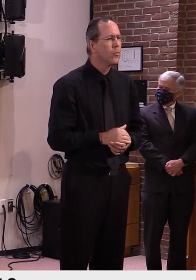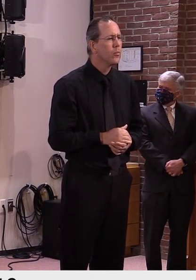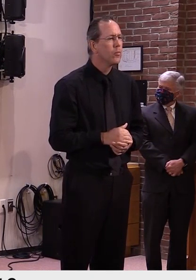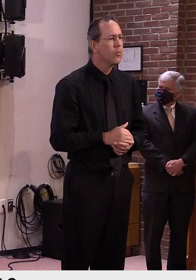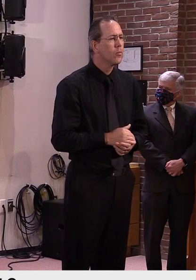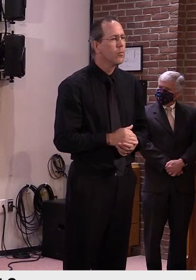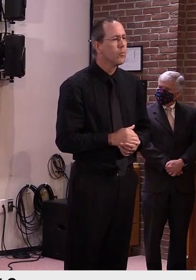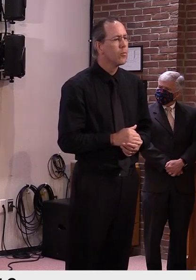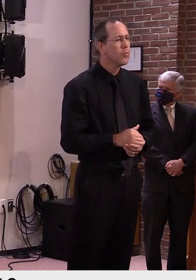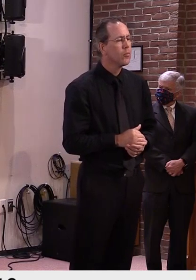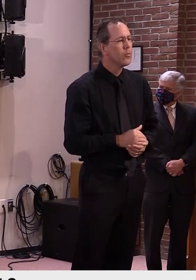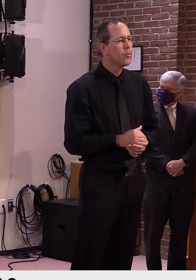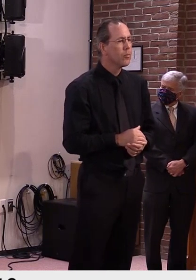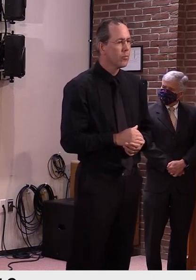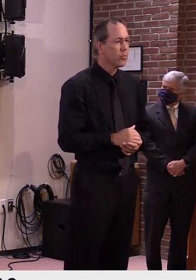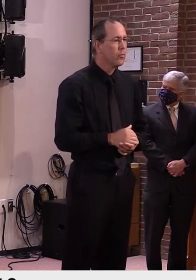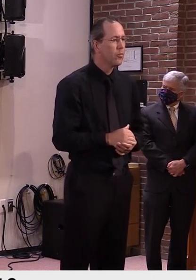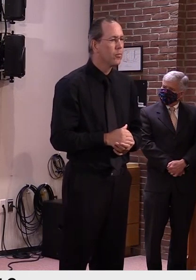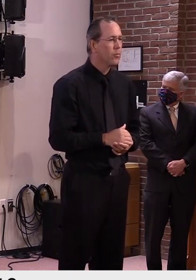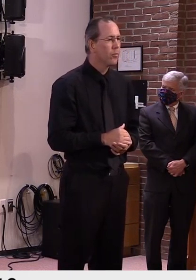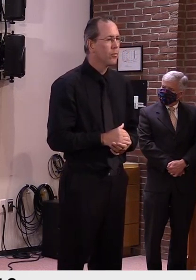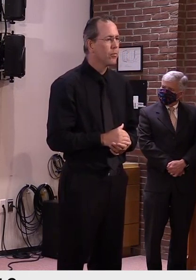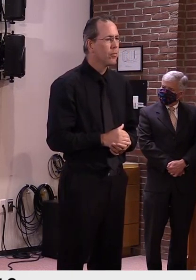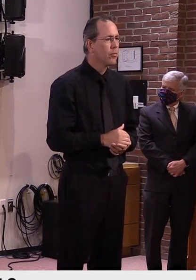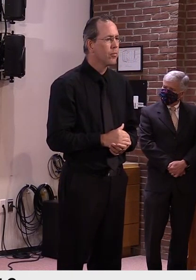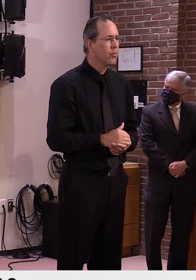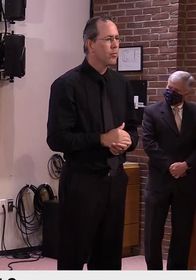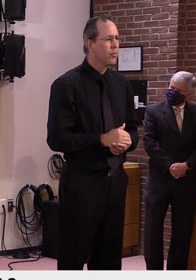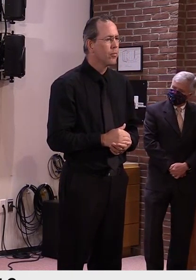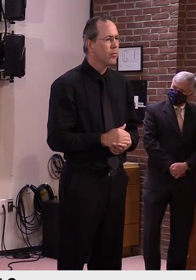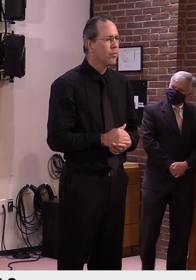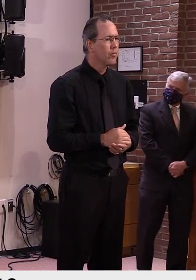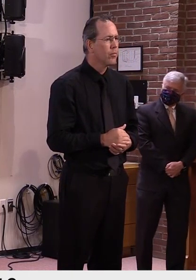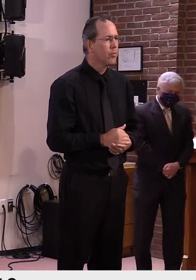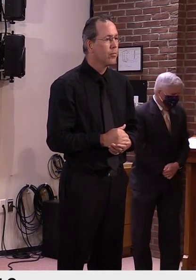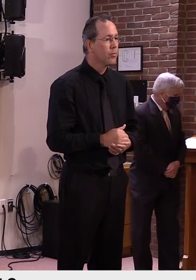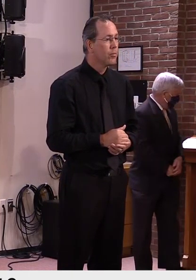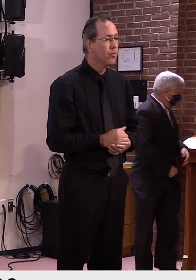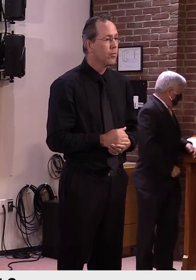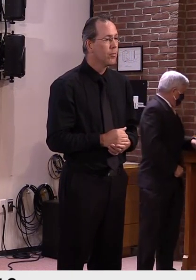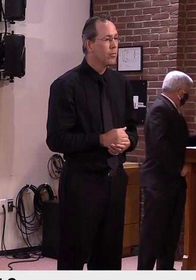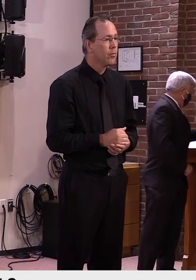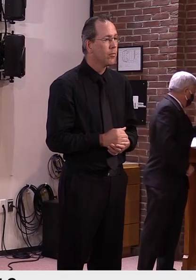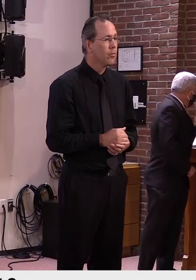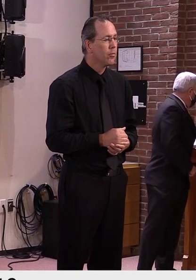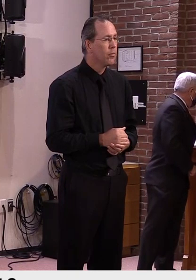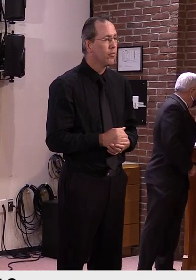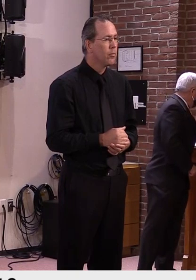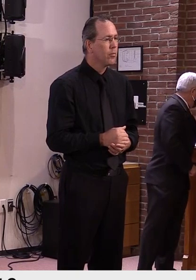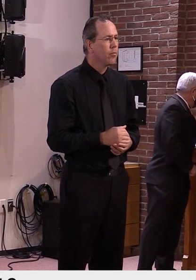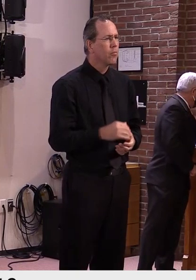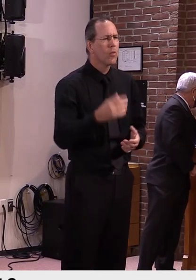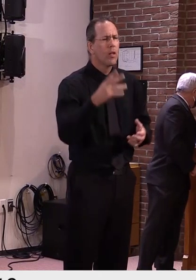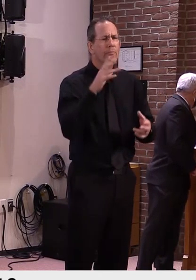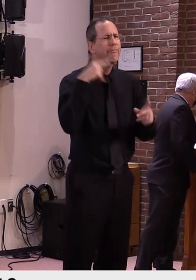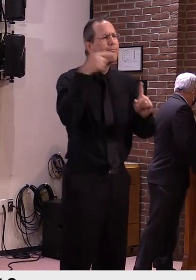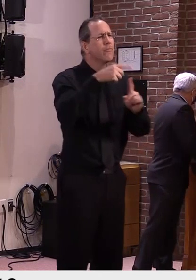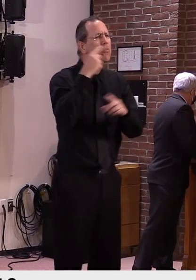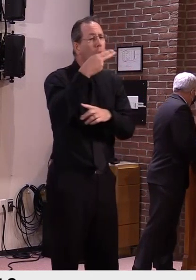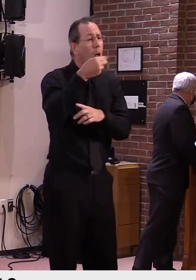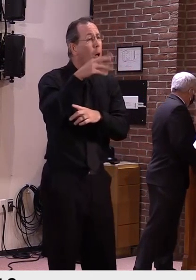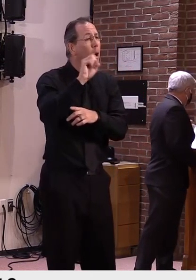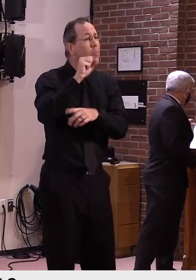distant or remote learning pods within the school system, why they can't exist in a staff space within the school. Is there a legal reason why pods can't be in schools? I wasn't aware that they couldn't, but Secretary Smith,